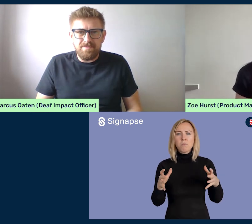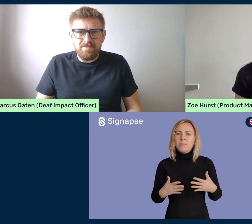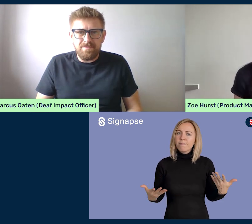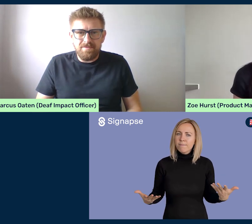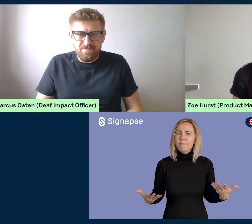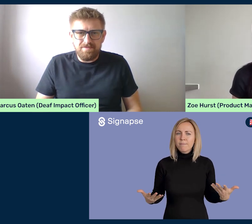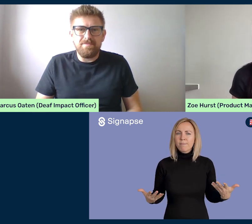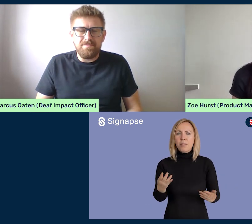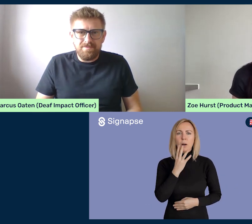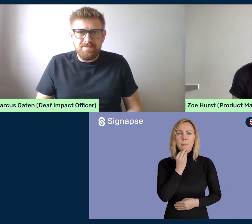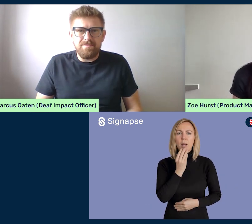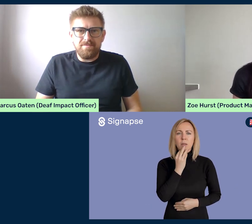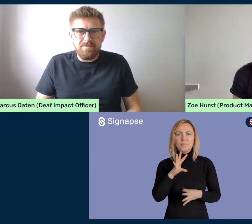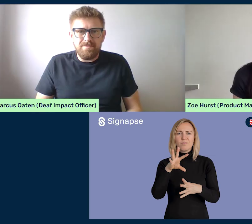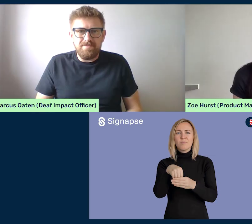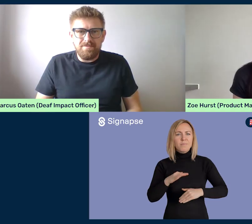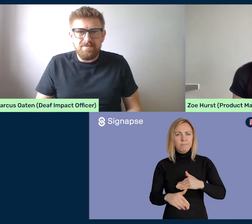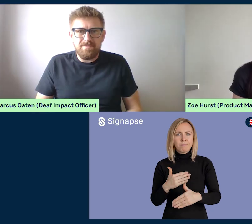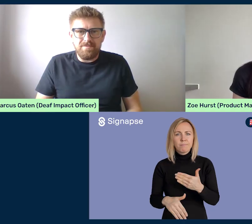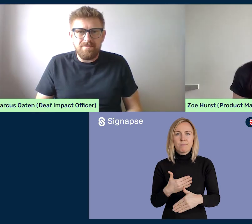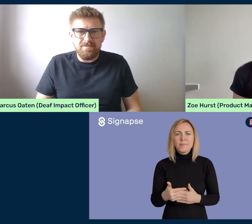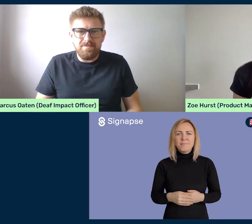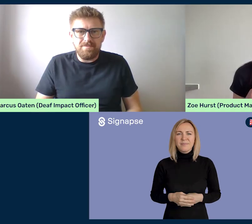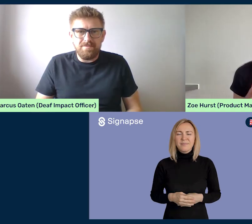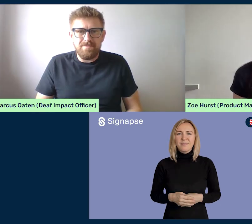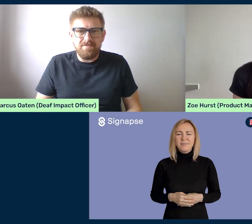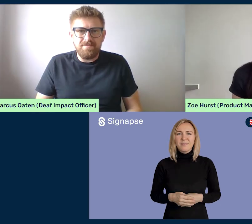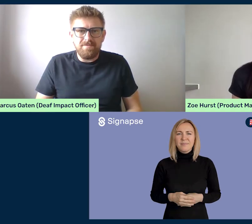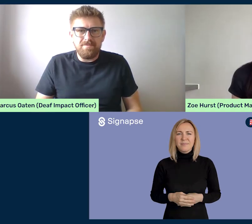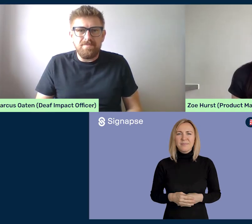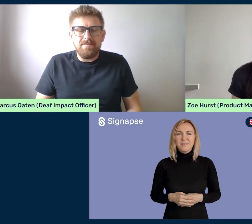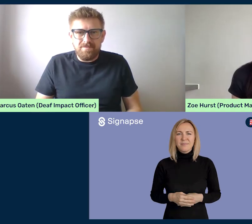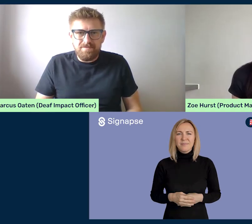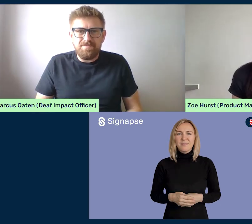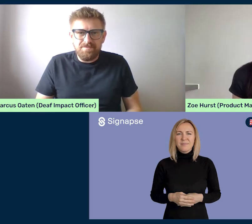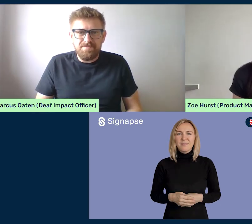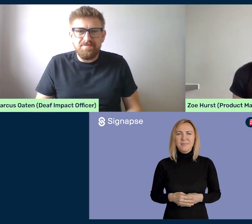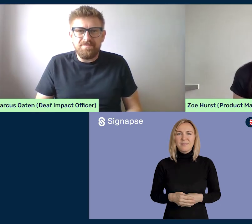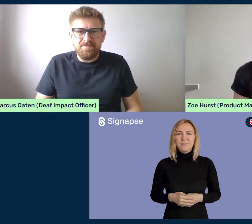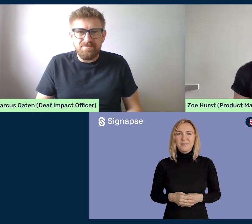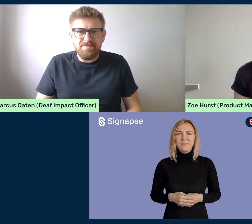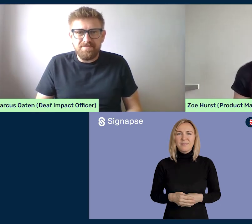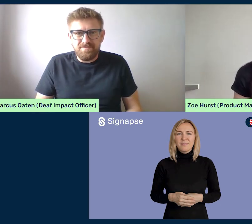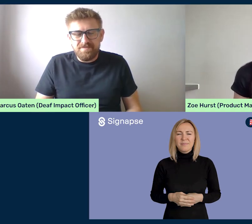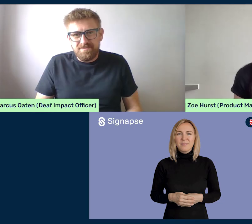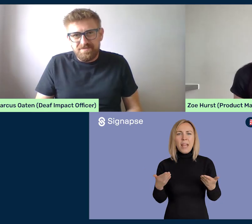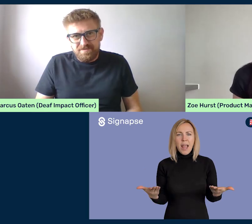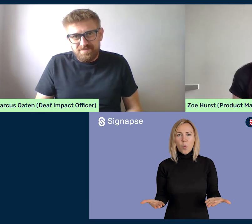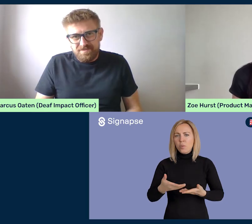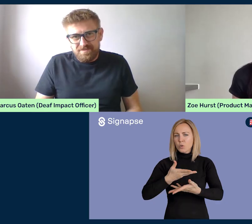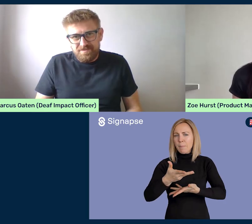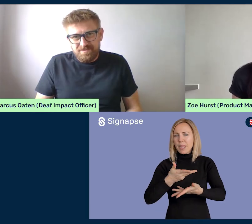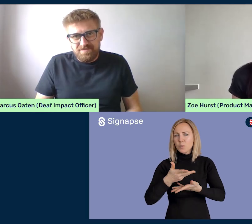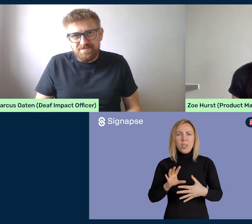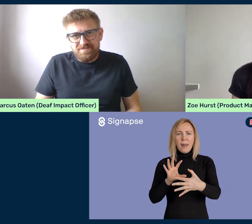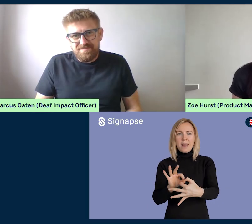our ASL models in America as well. So without kind of further ado, Marcus, I would really love